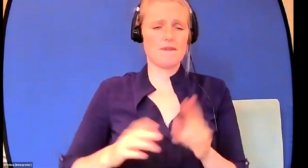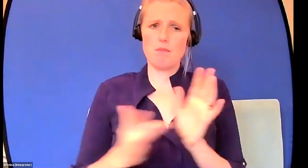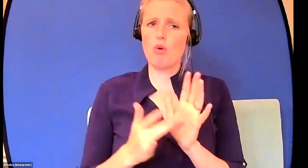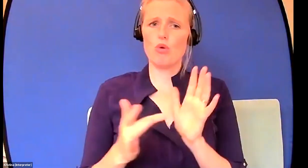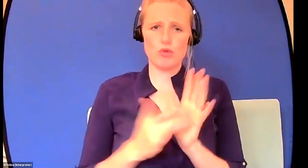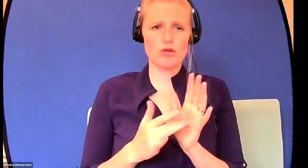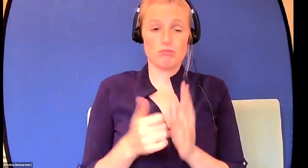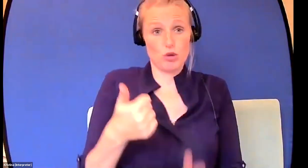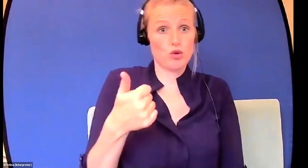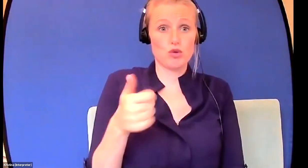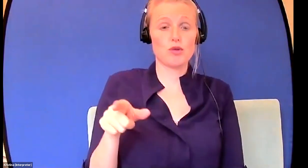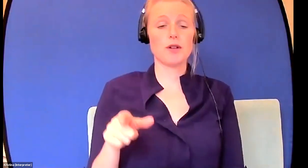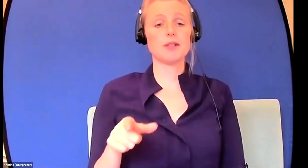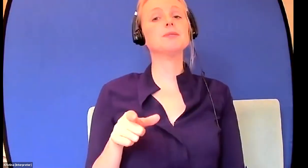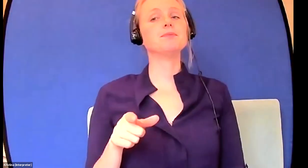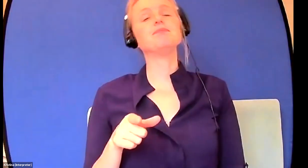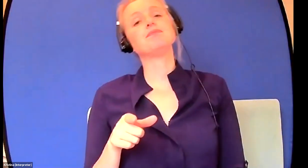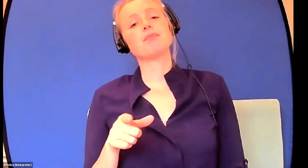can be a good thing.